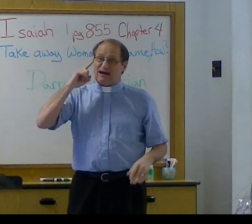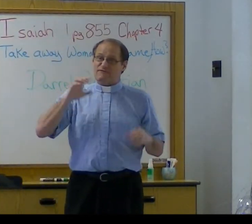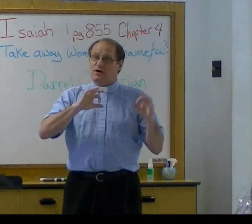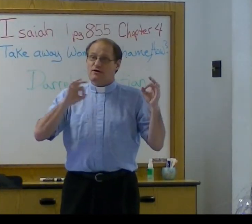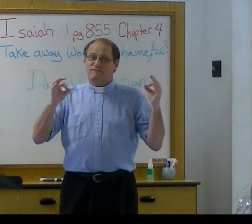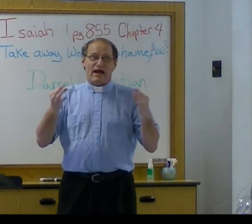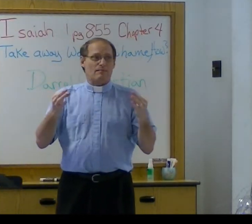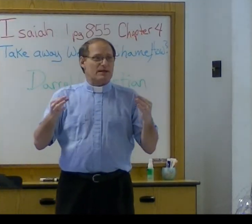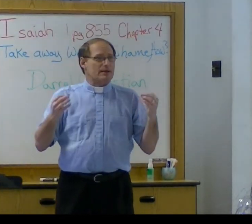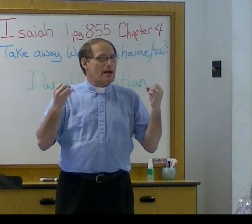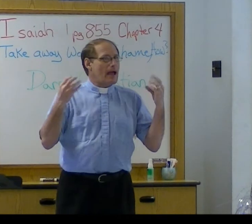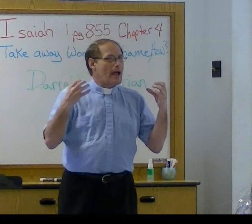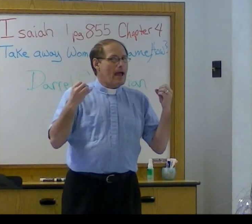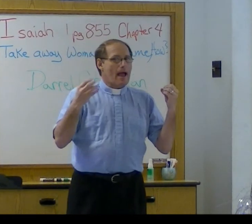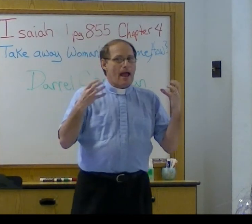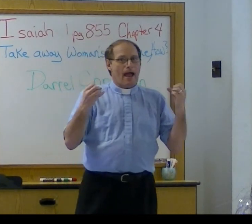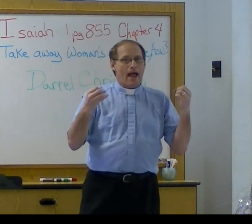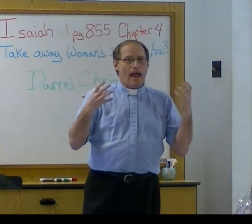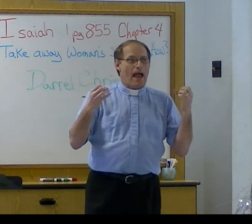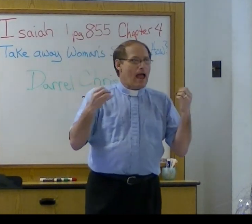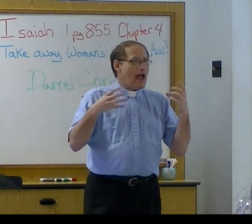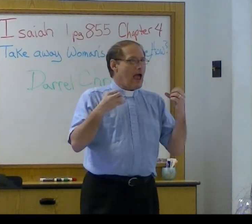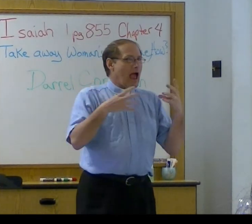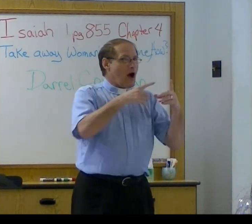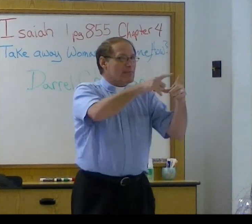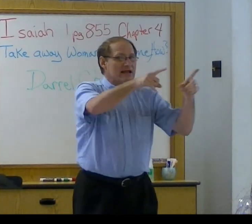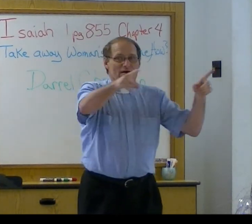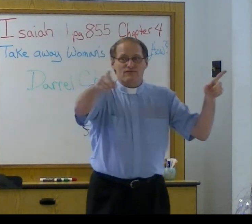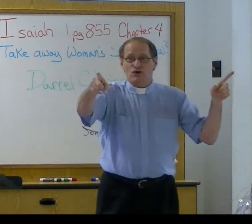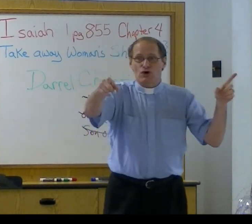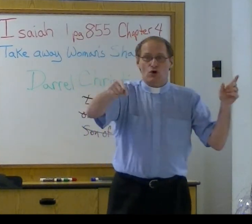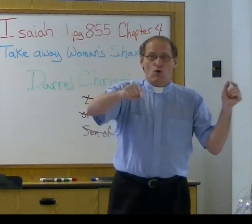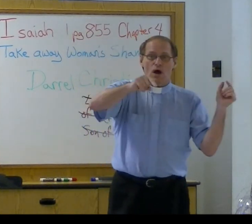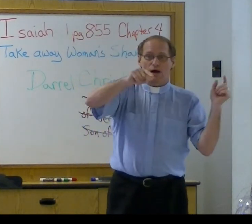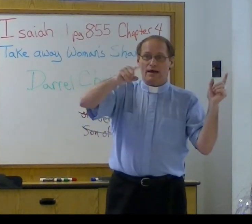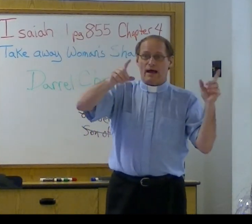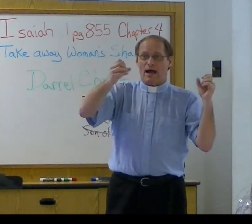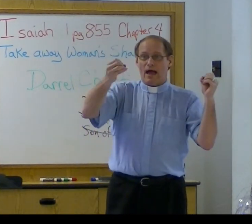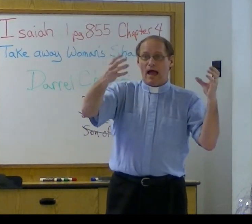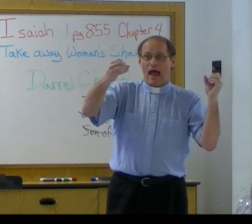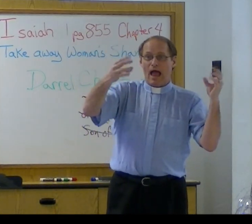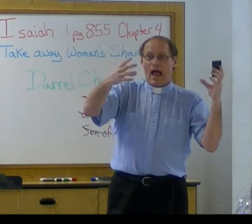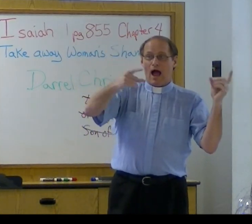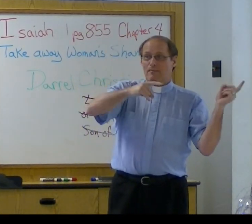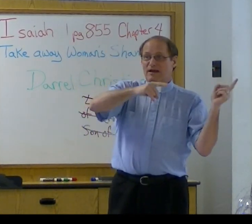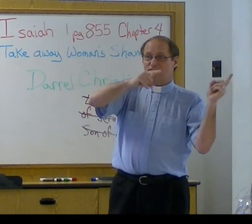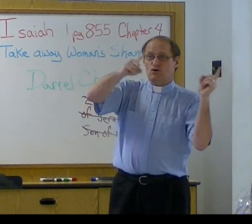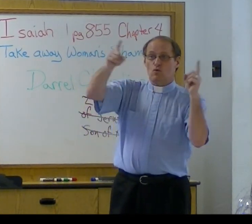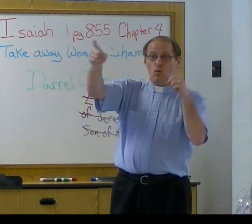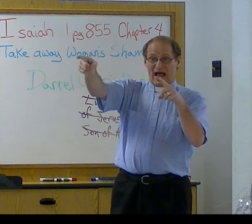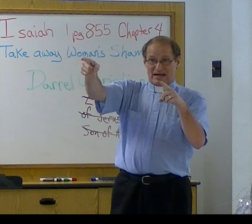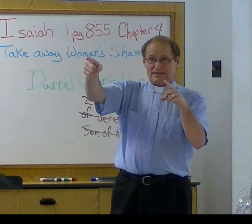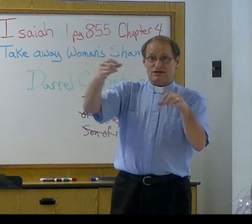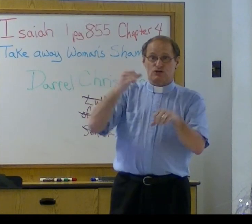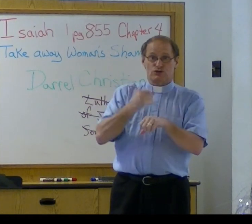deaf family. How many of you, how many of you went